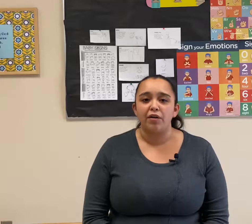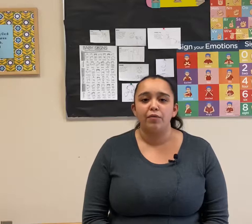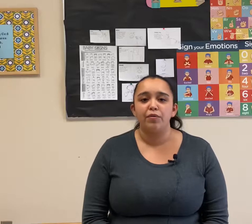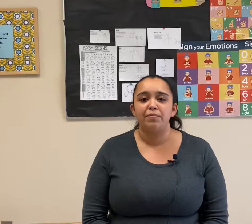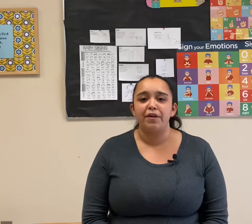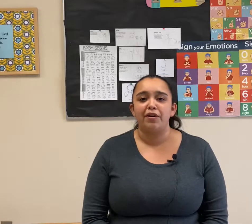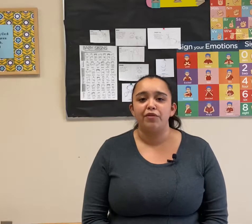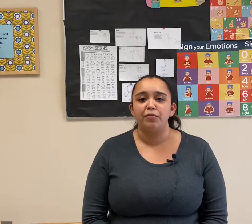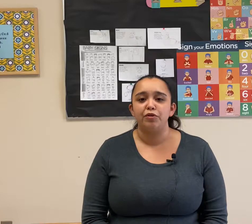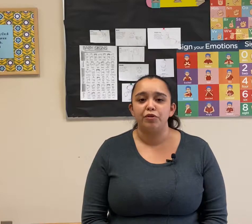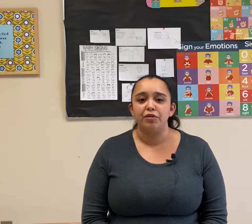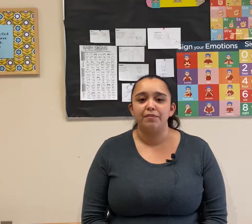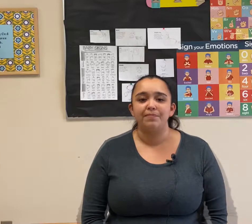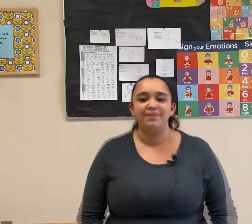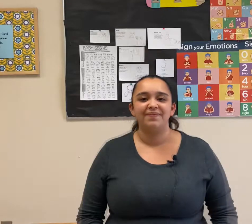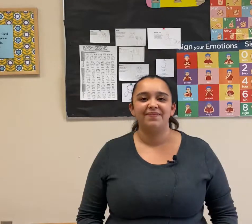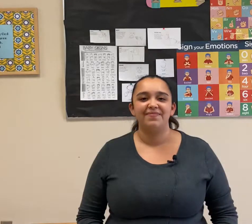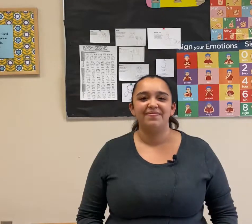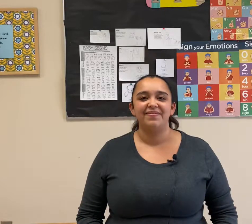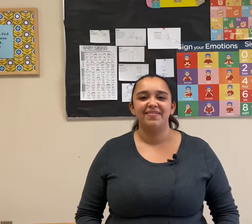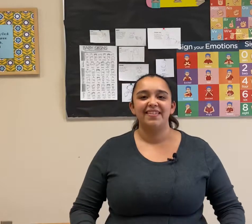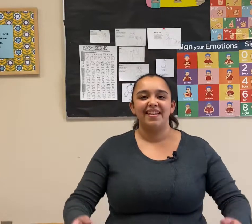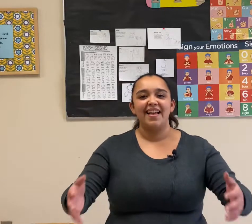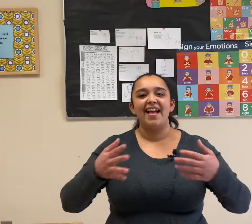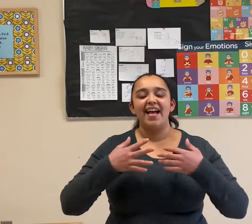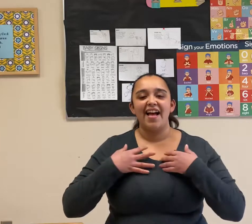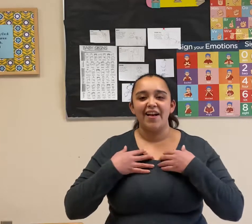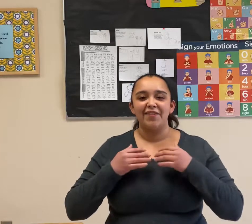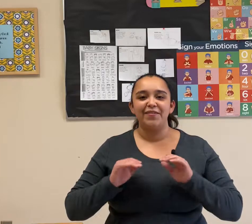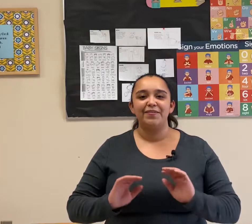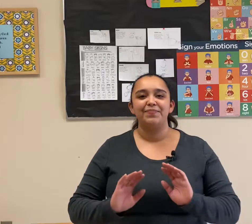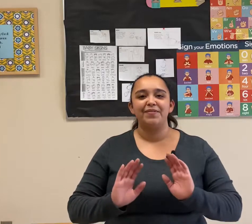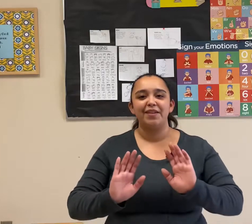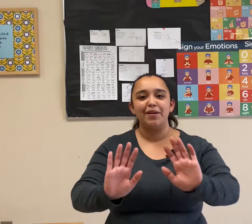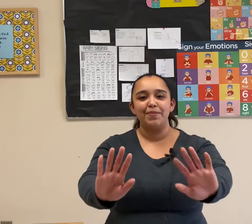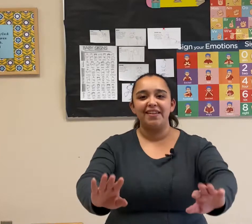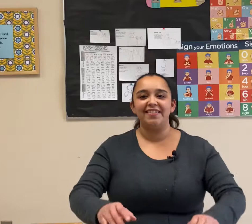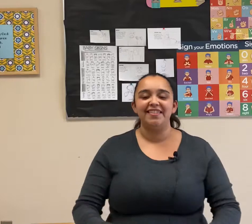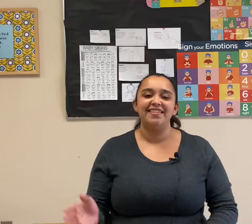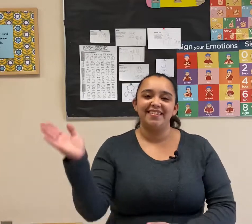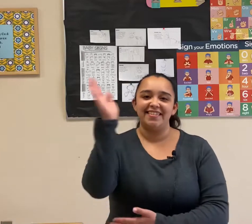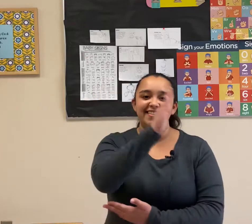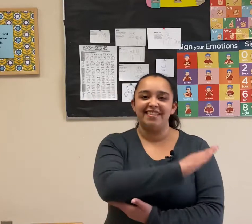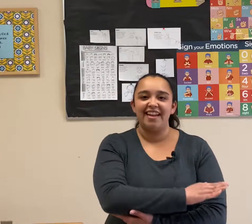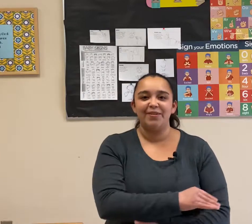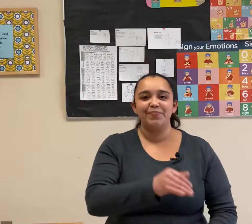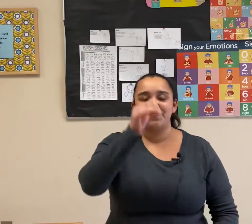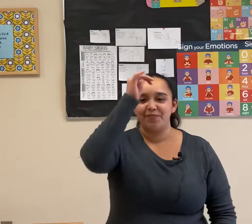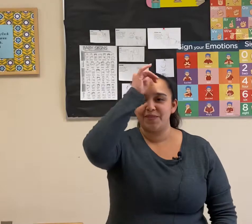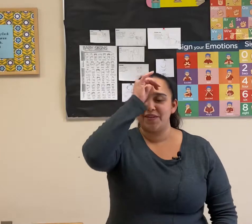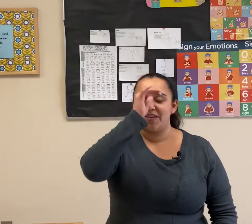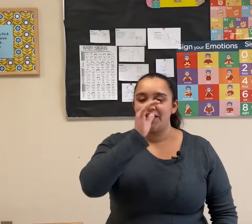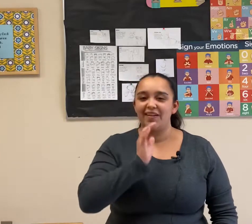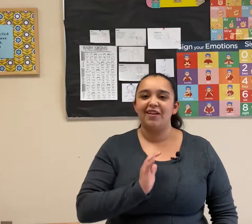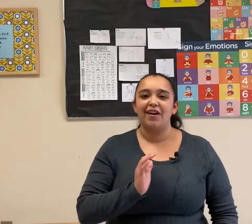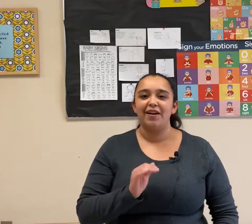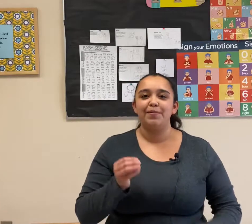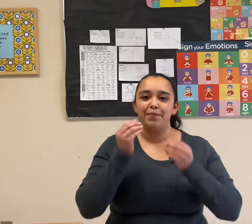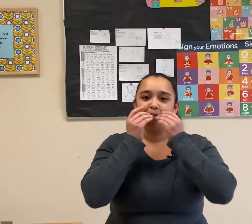with my nonverbal children. Have a blessed day. God